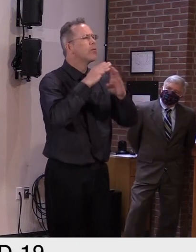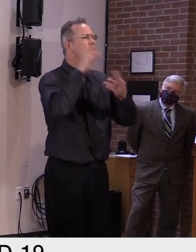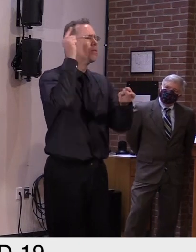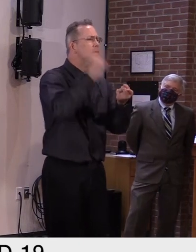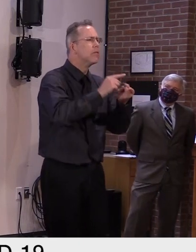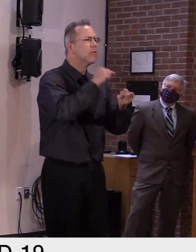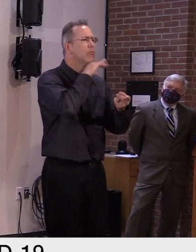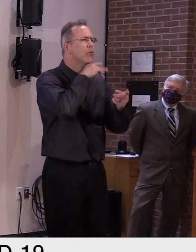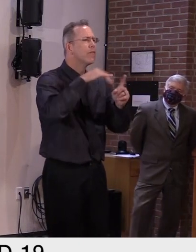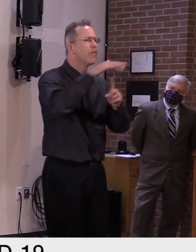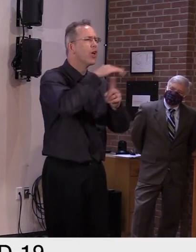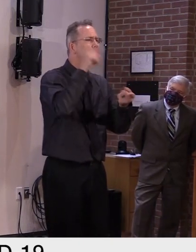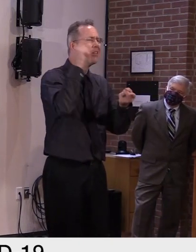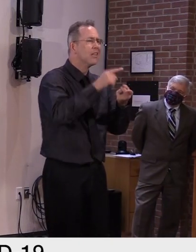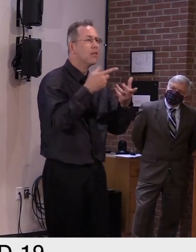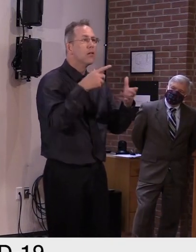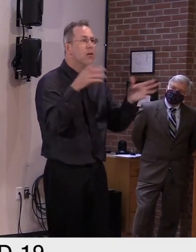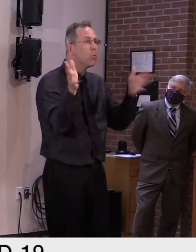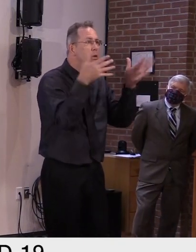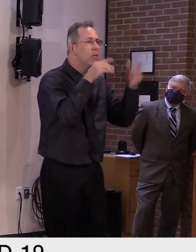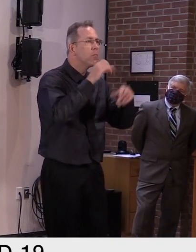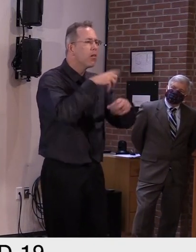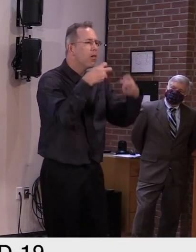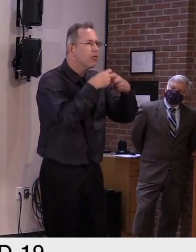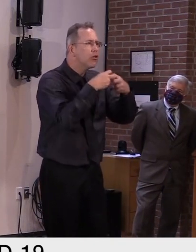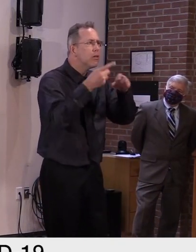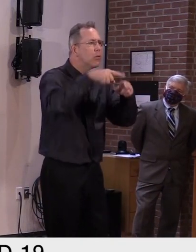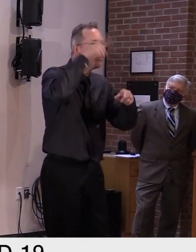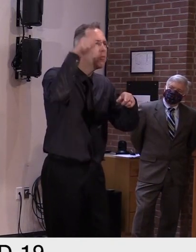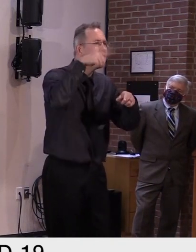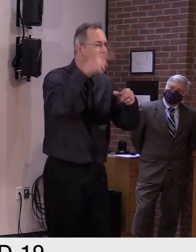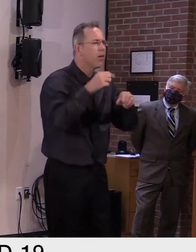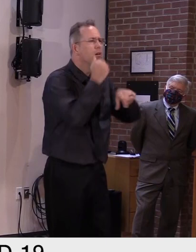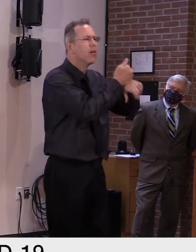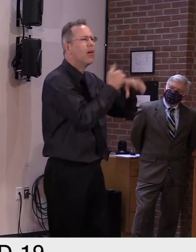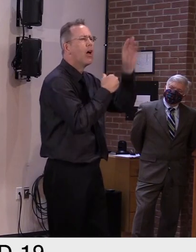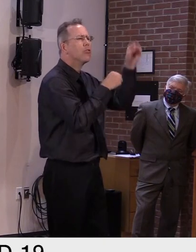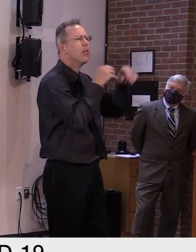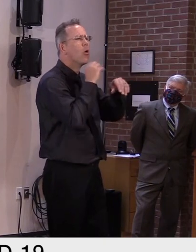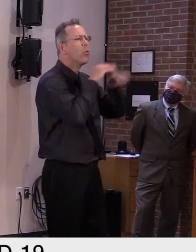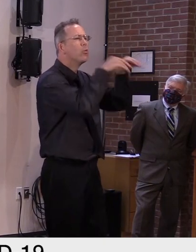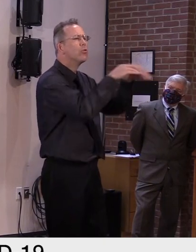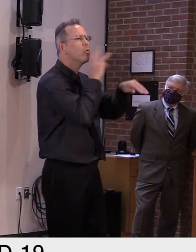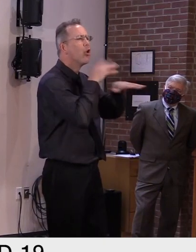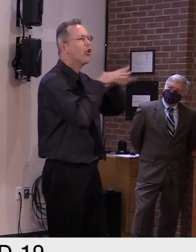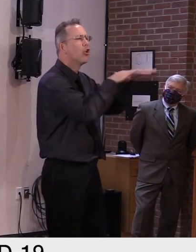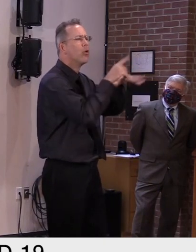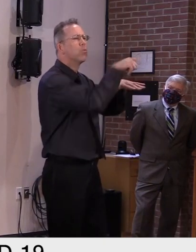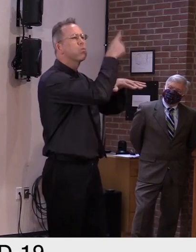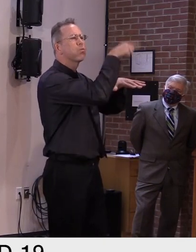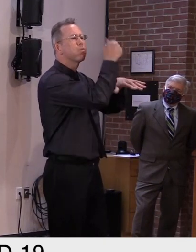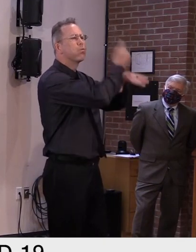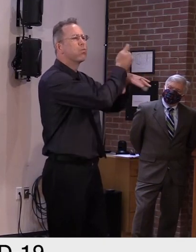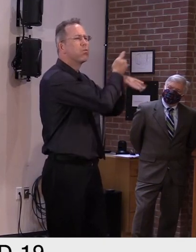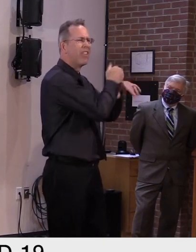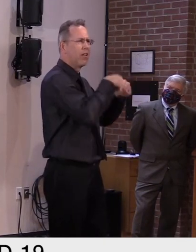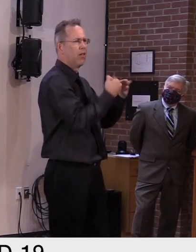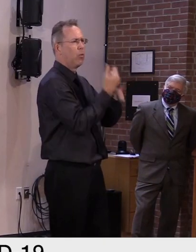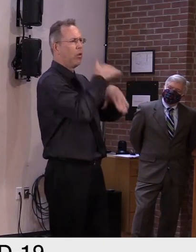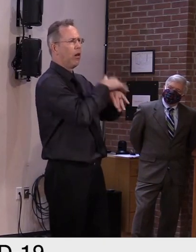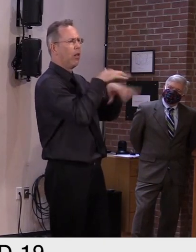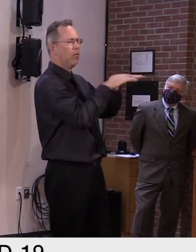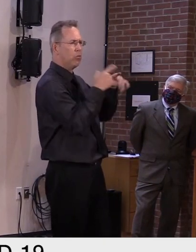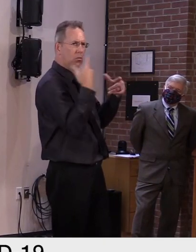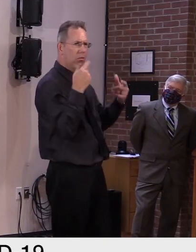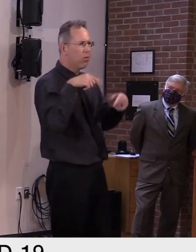me. I think that I have, you know, there's nothing from my standpoint, nothing against wind